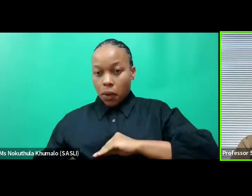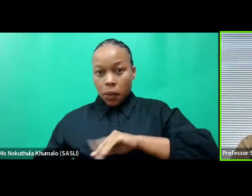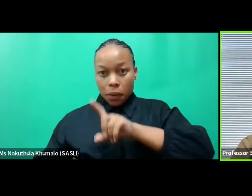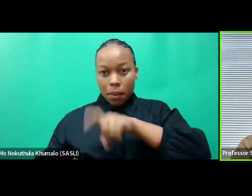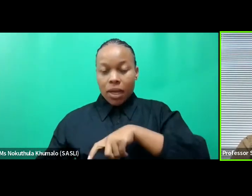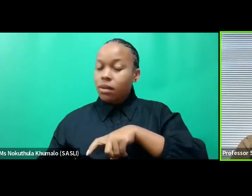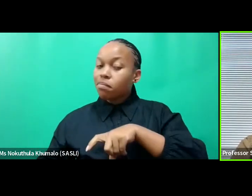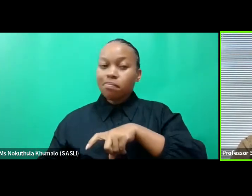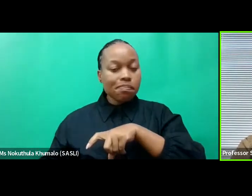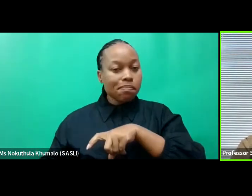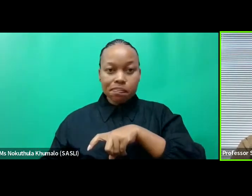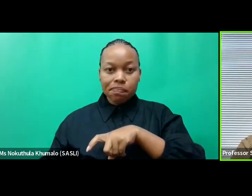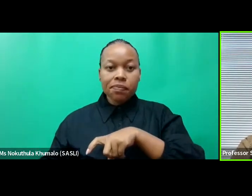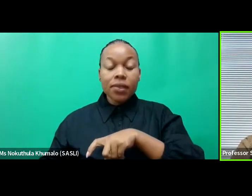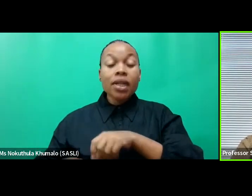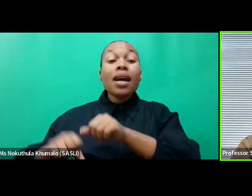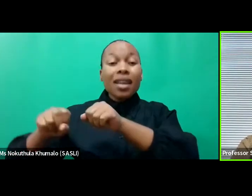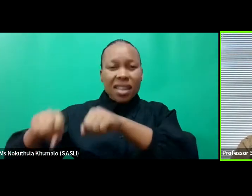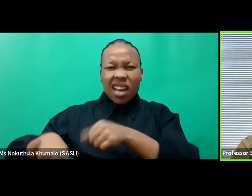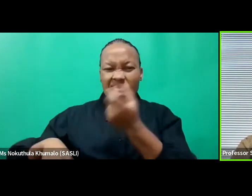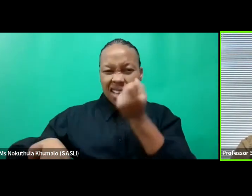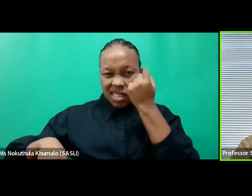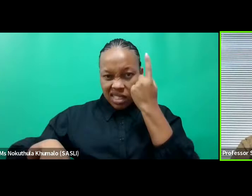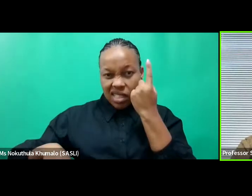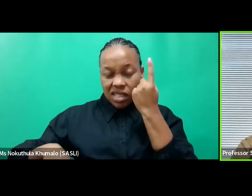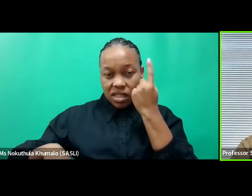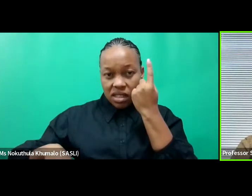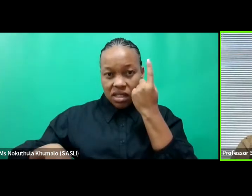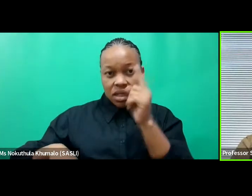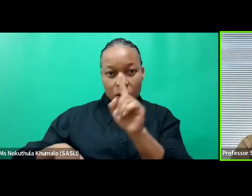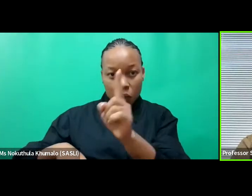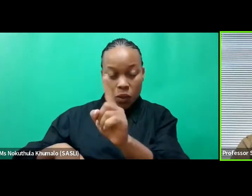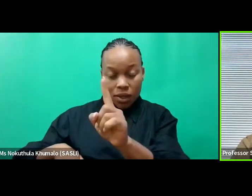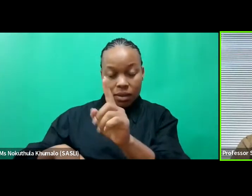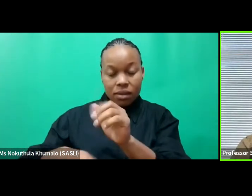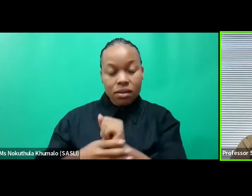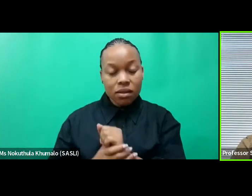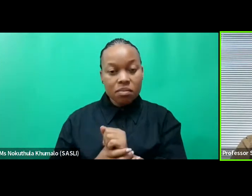I understand that people should